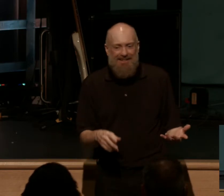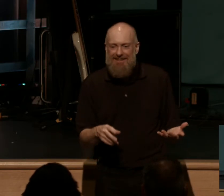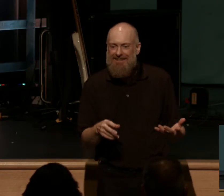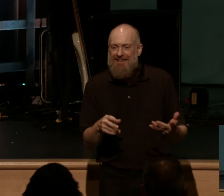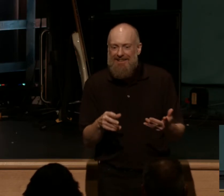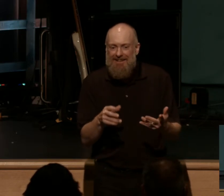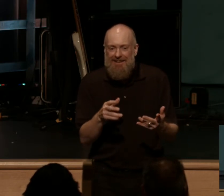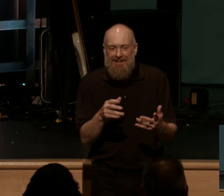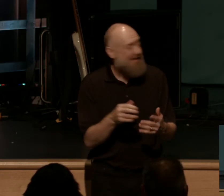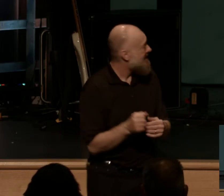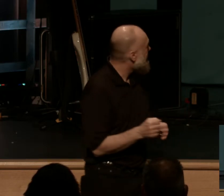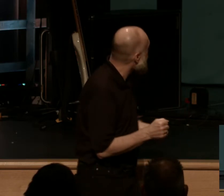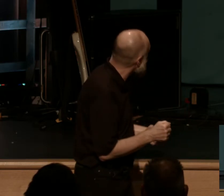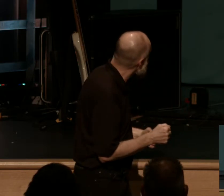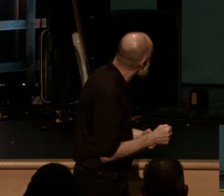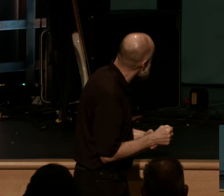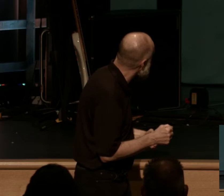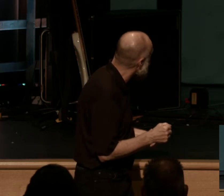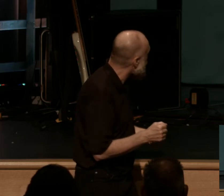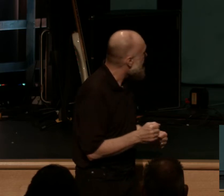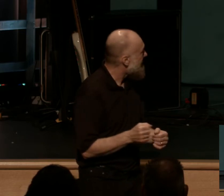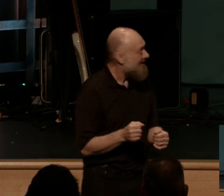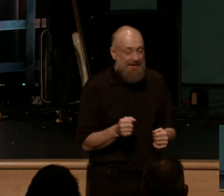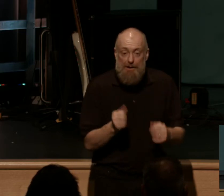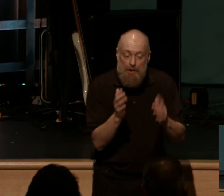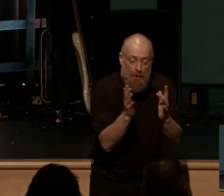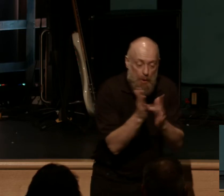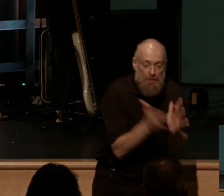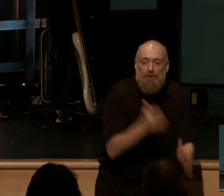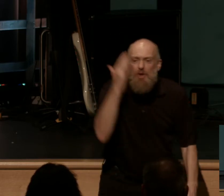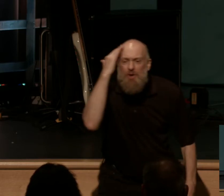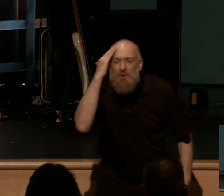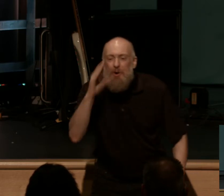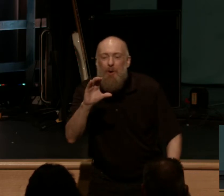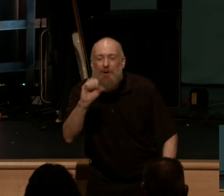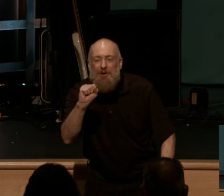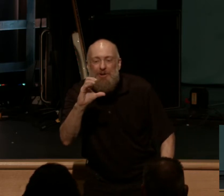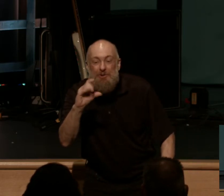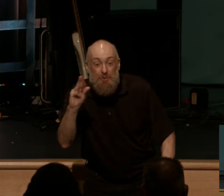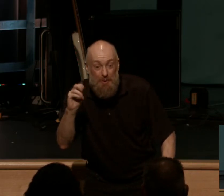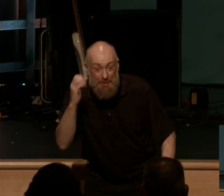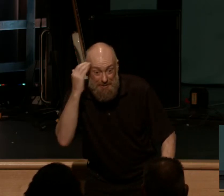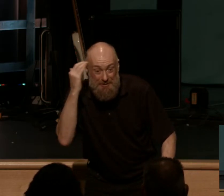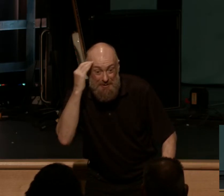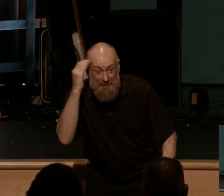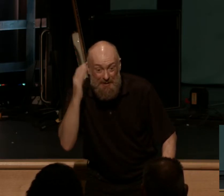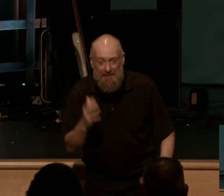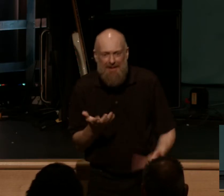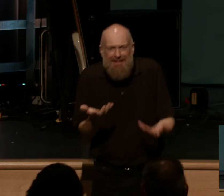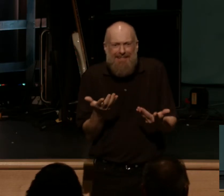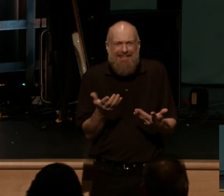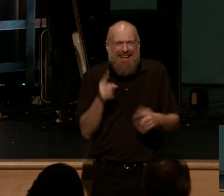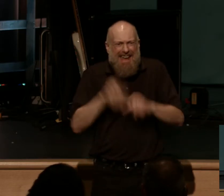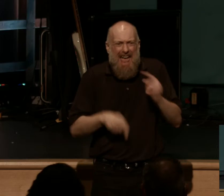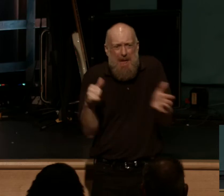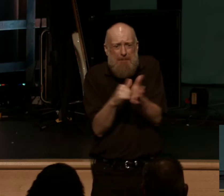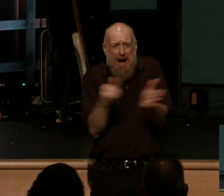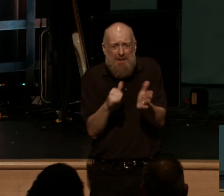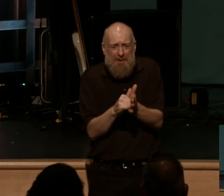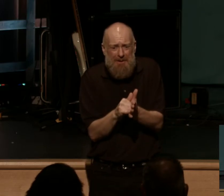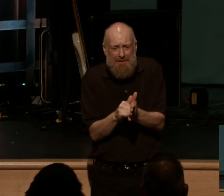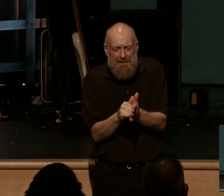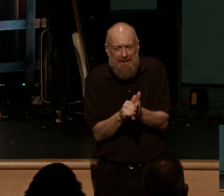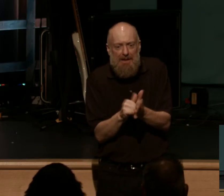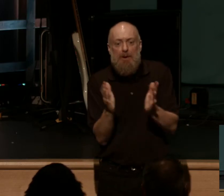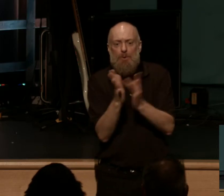oxymoron. The understanding of Christian and Scrooge, they're incompatible theologically. When lived out in